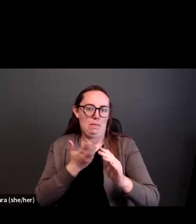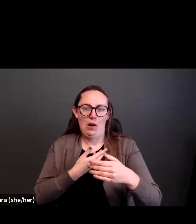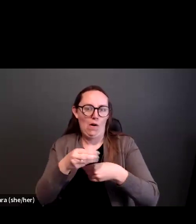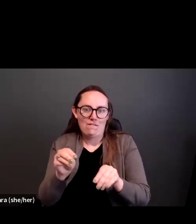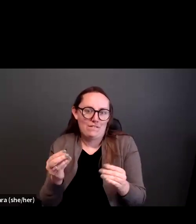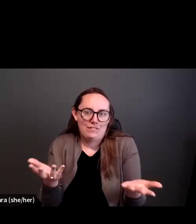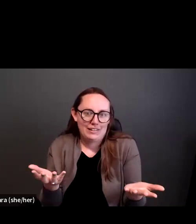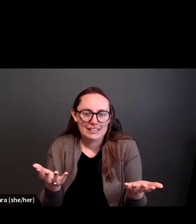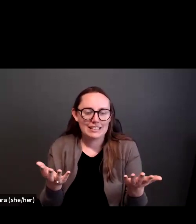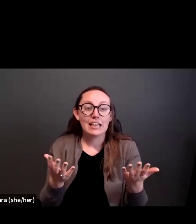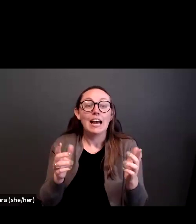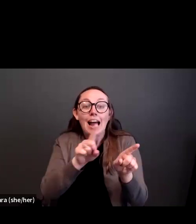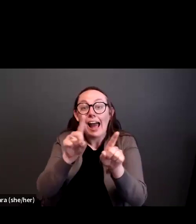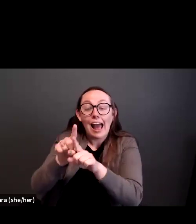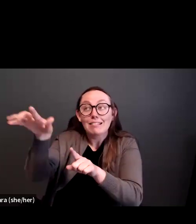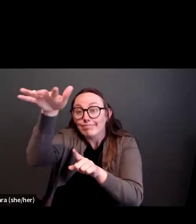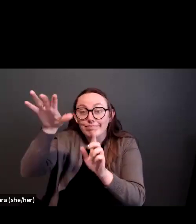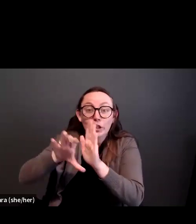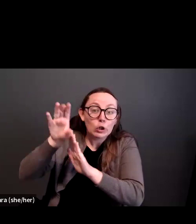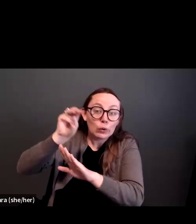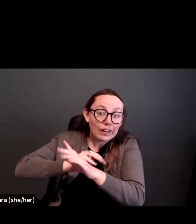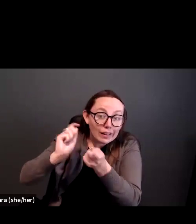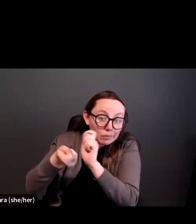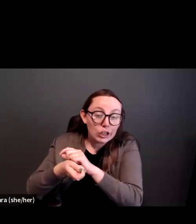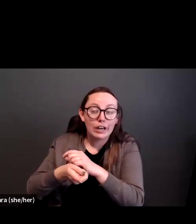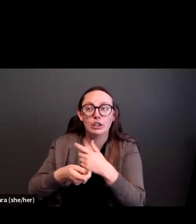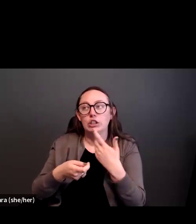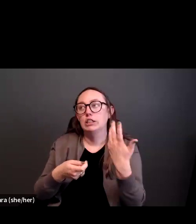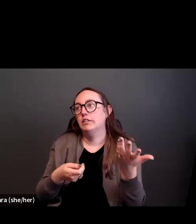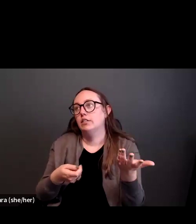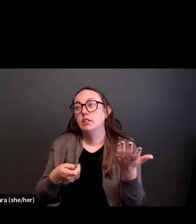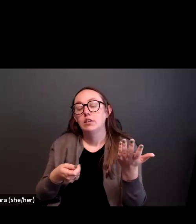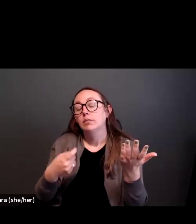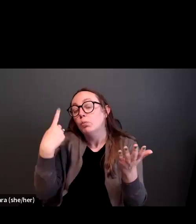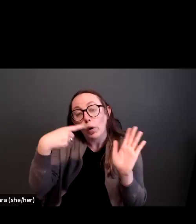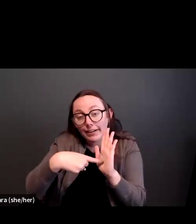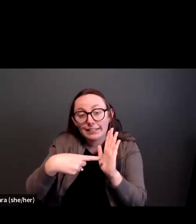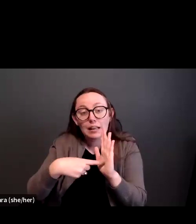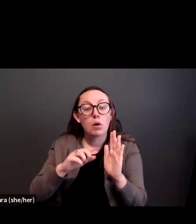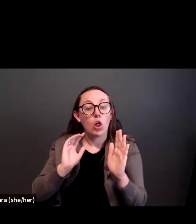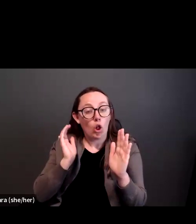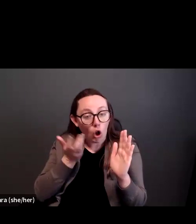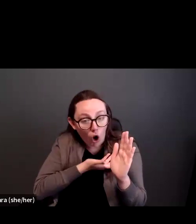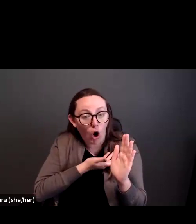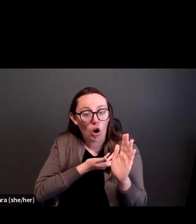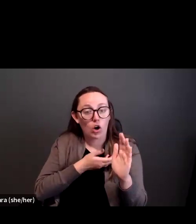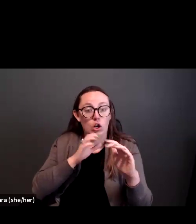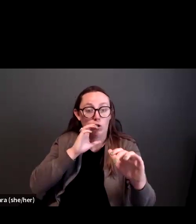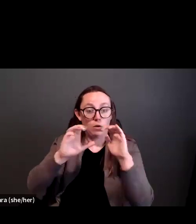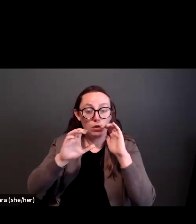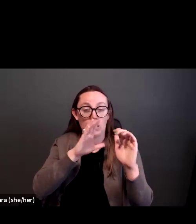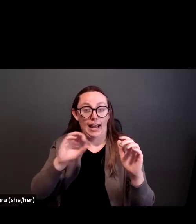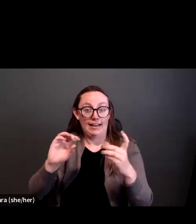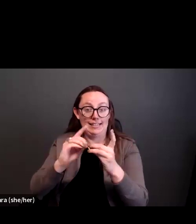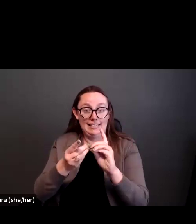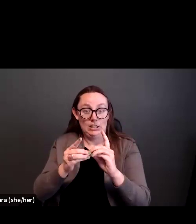had a huge growth in our communication and digital studies major. As you can imagine, that's impacted some of the work that we do. Like we just see a